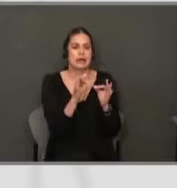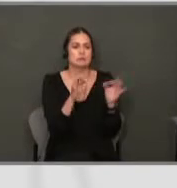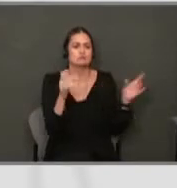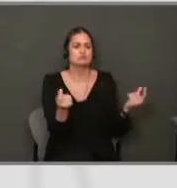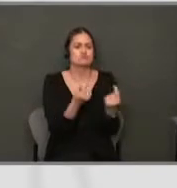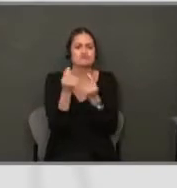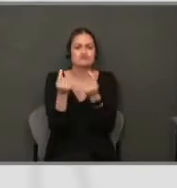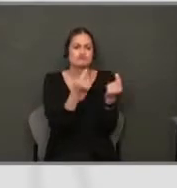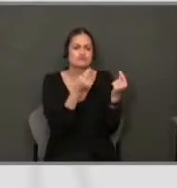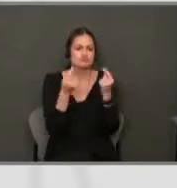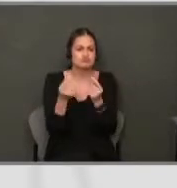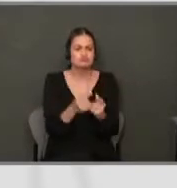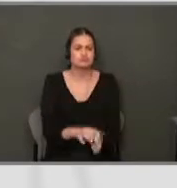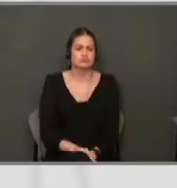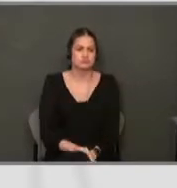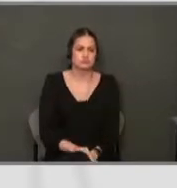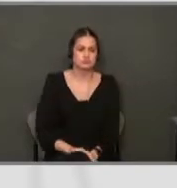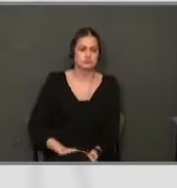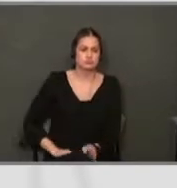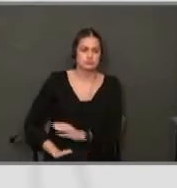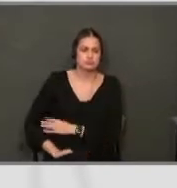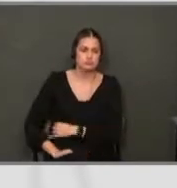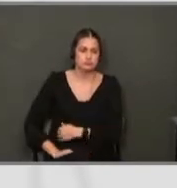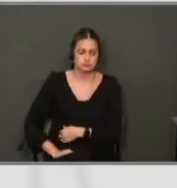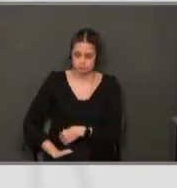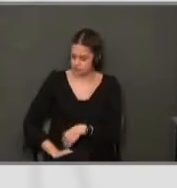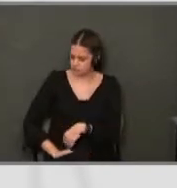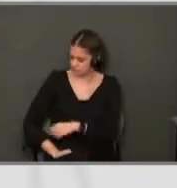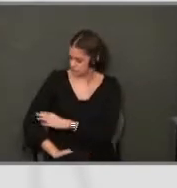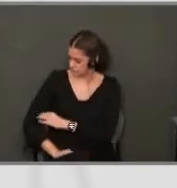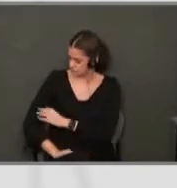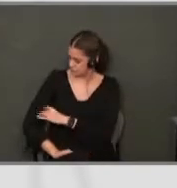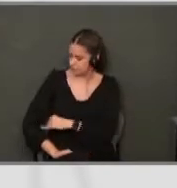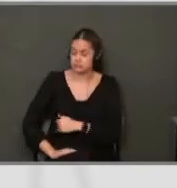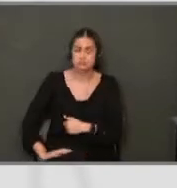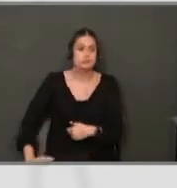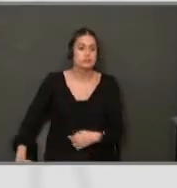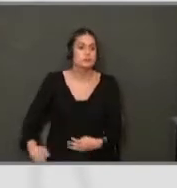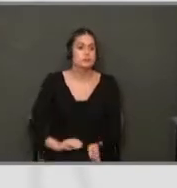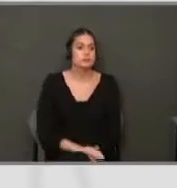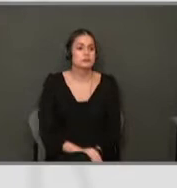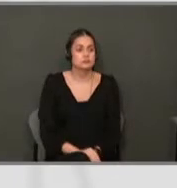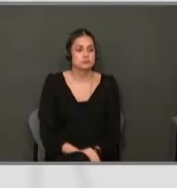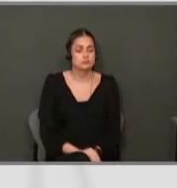do. The council will need to decide what to do with these funds.